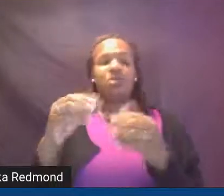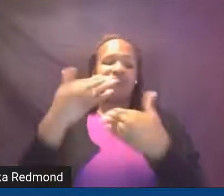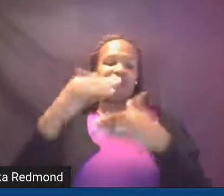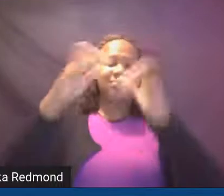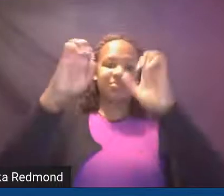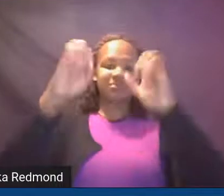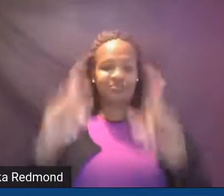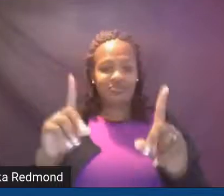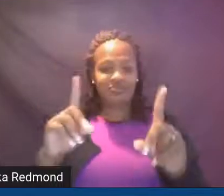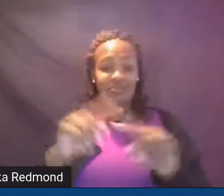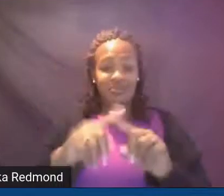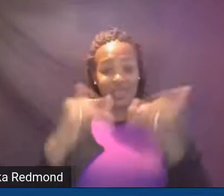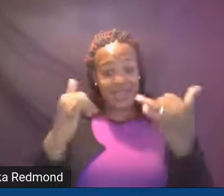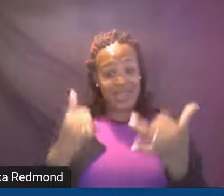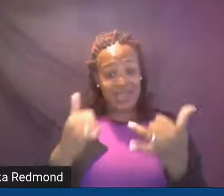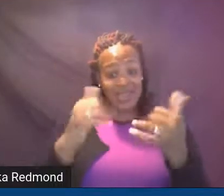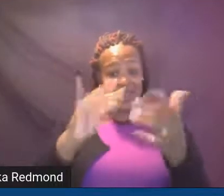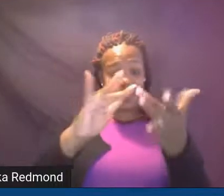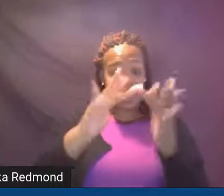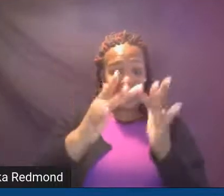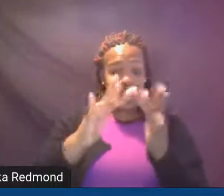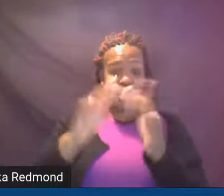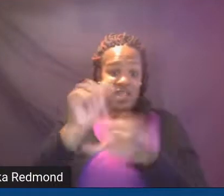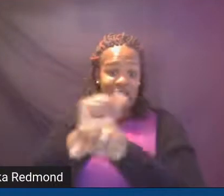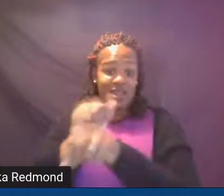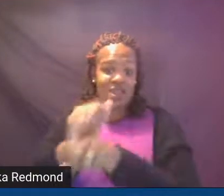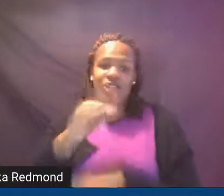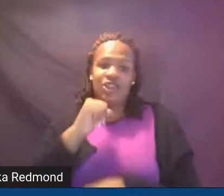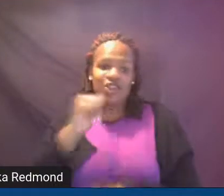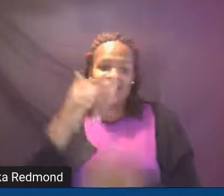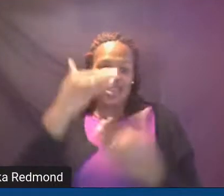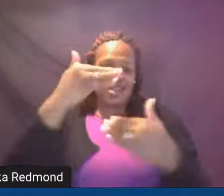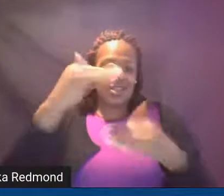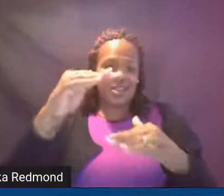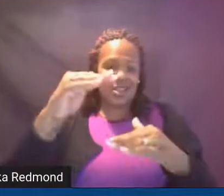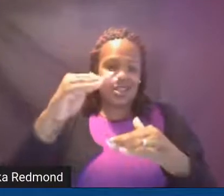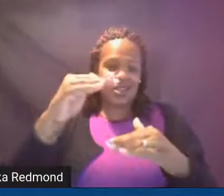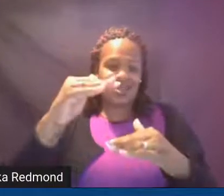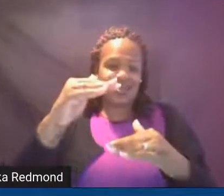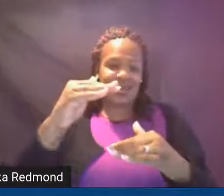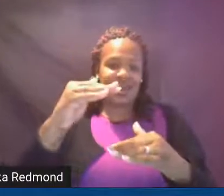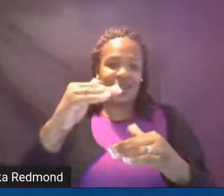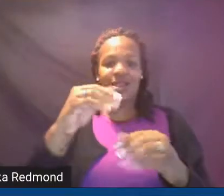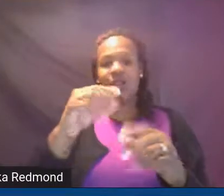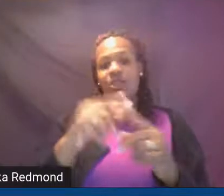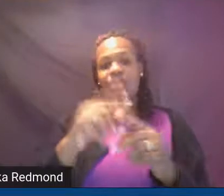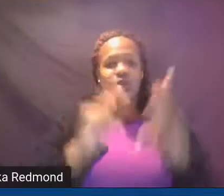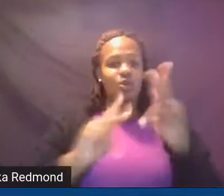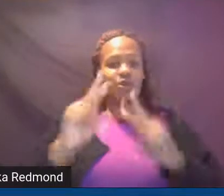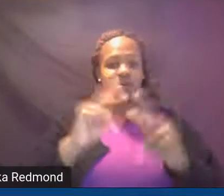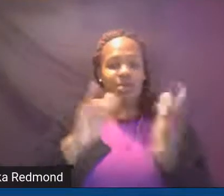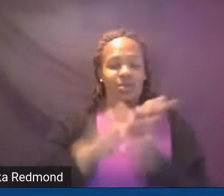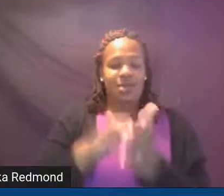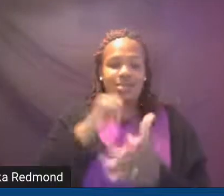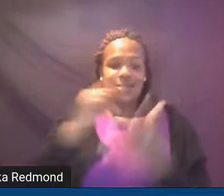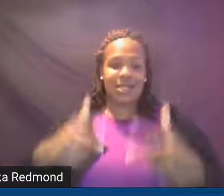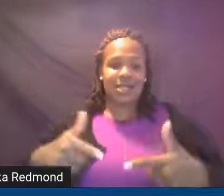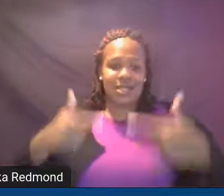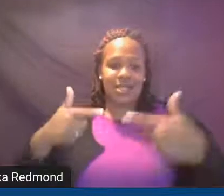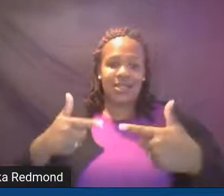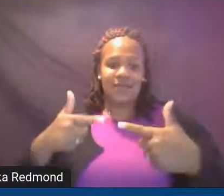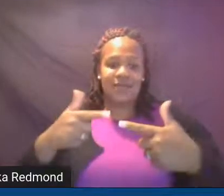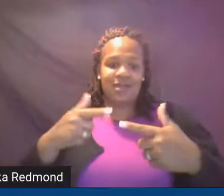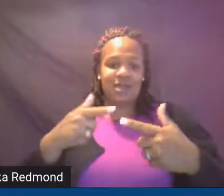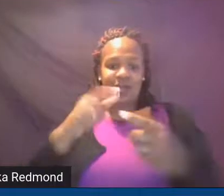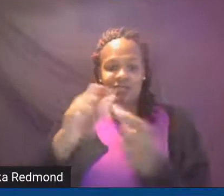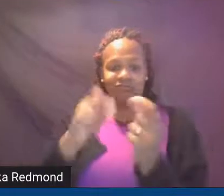remote work, you're no longer limited by people who might live in the Silicon Valley area. You're maybe you can think about